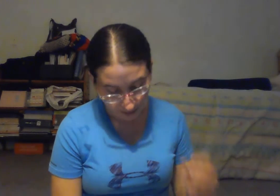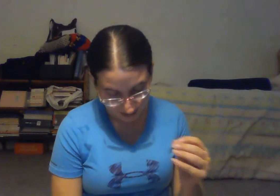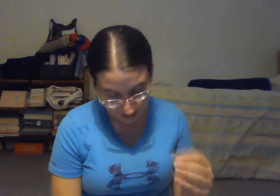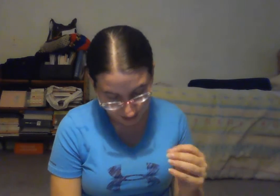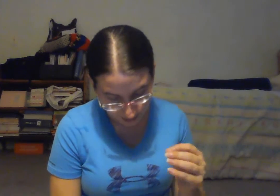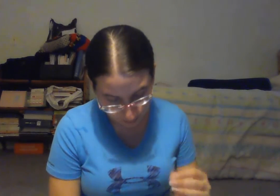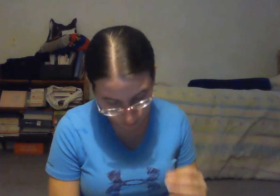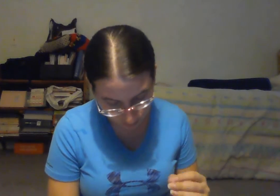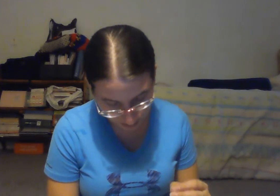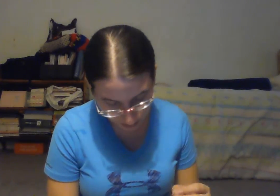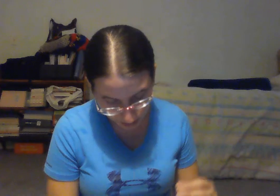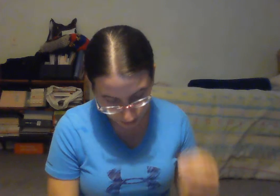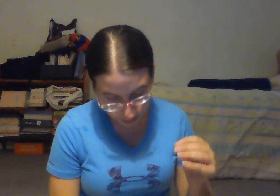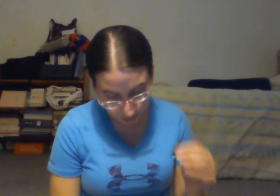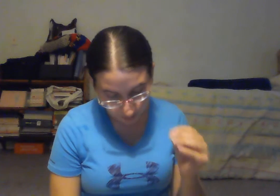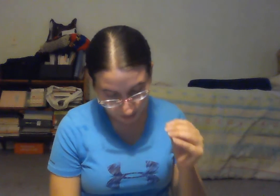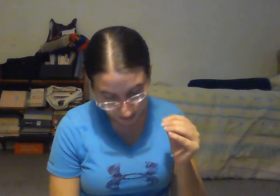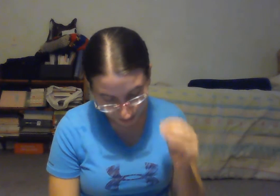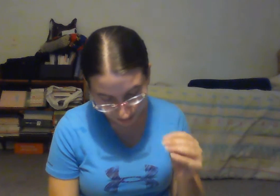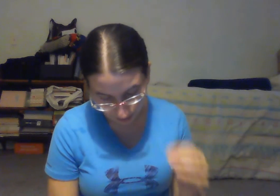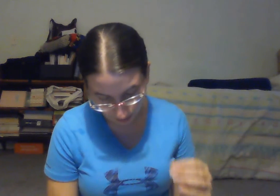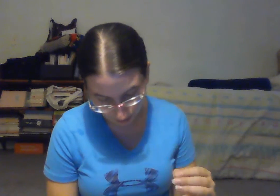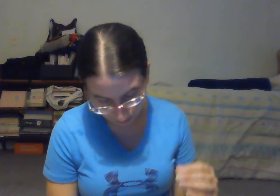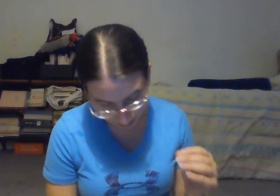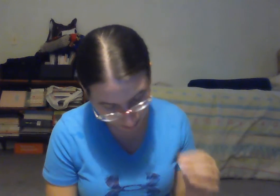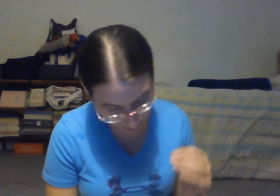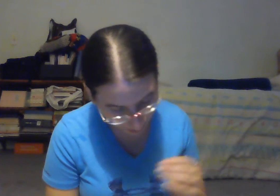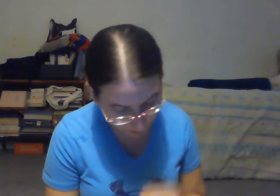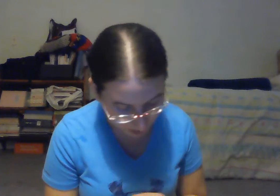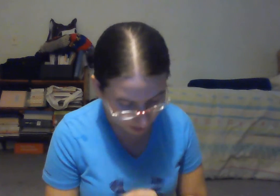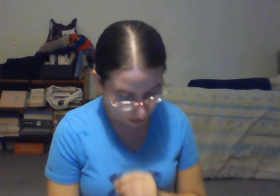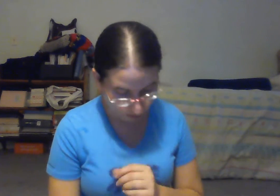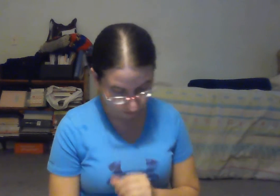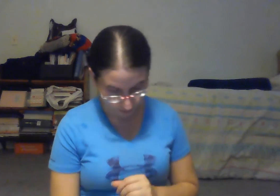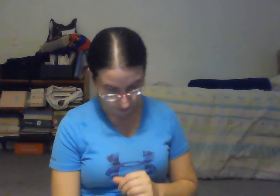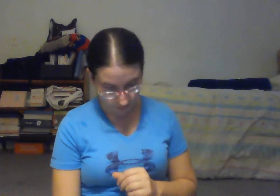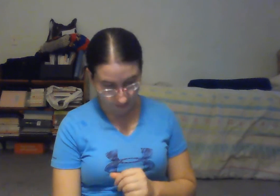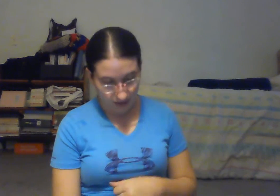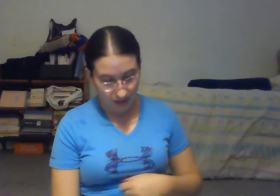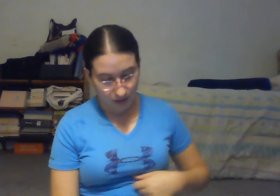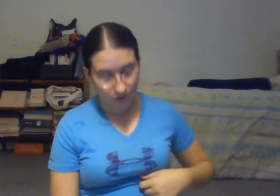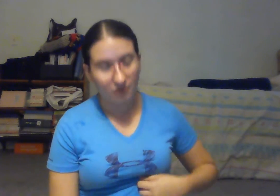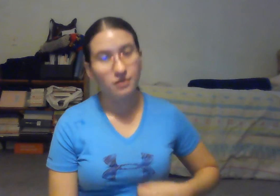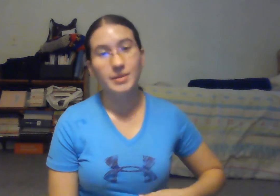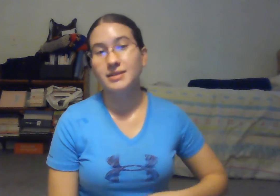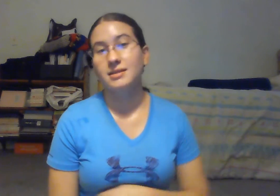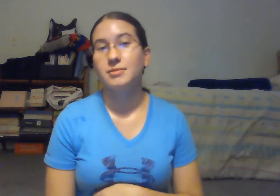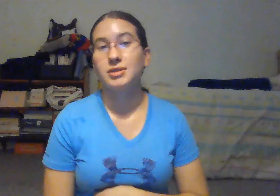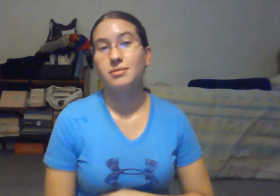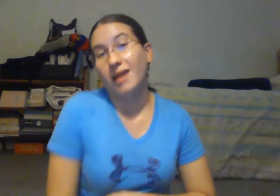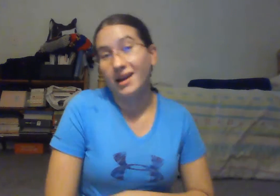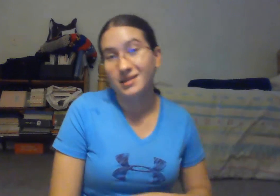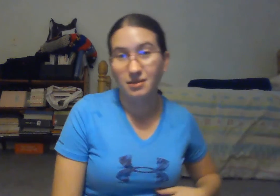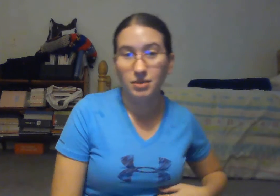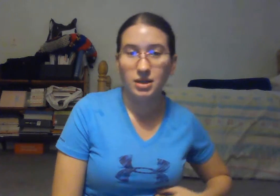and tense movement. A sharp head nod may accompany the verb. So this is basically when you're mad at somebody